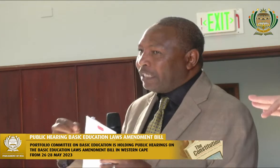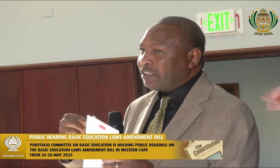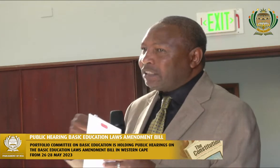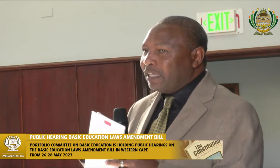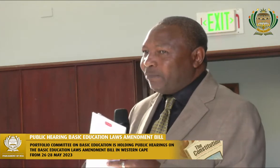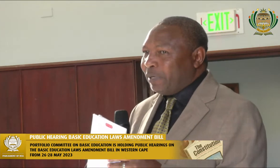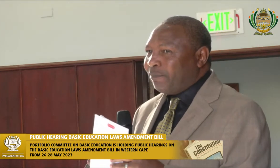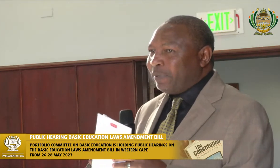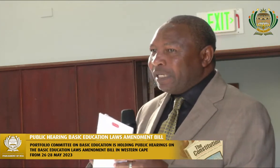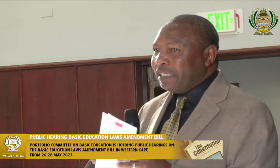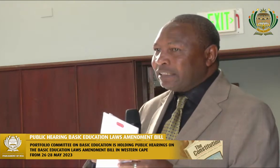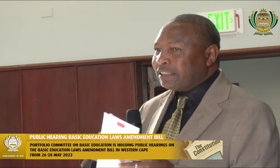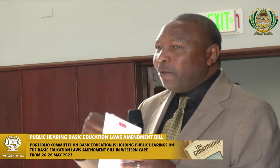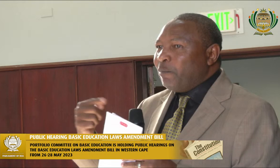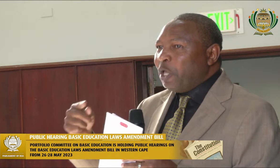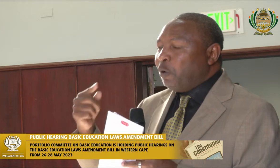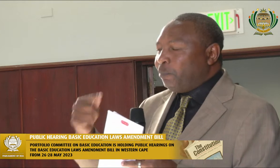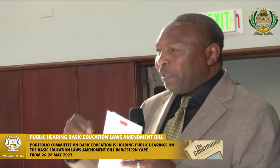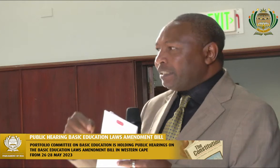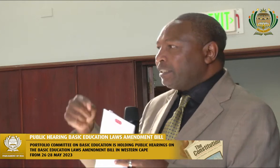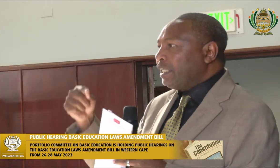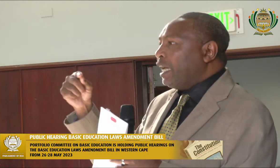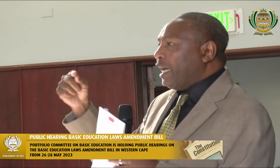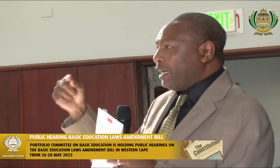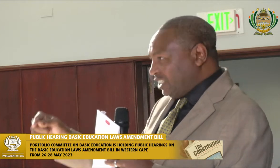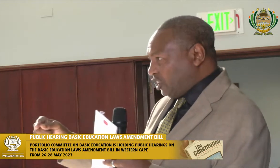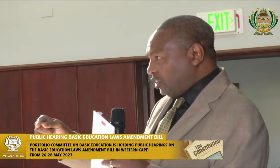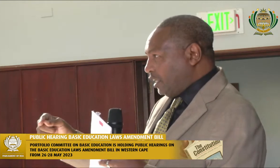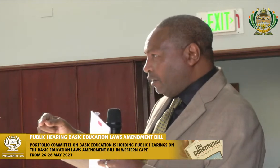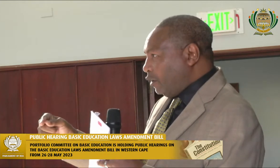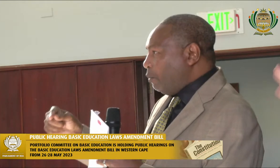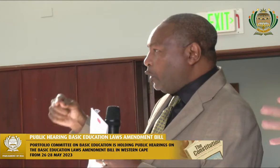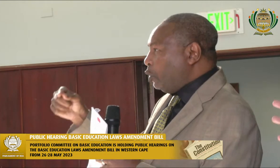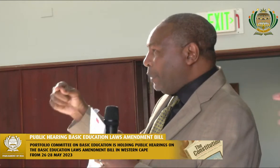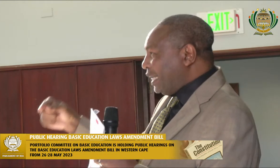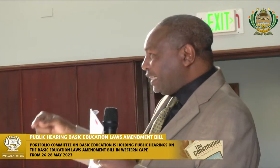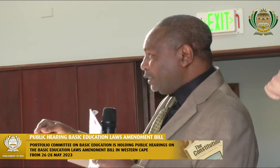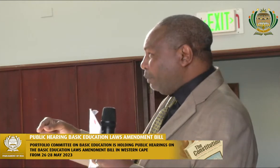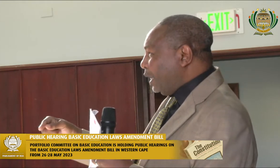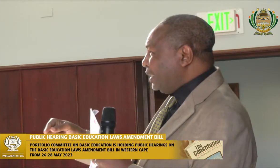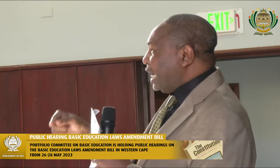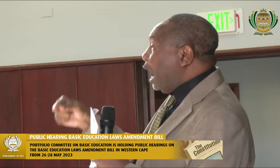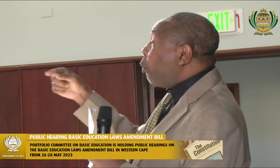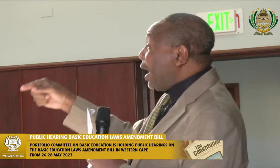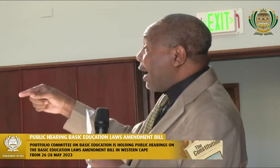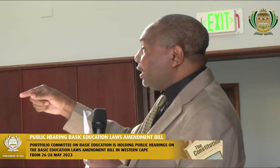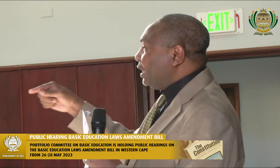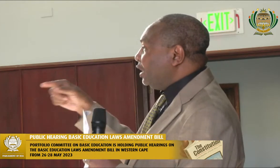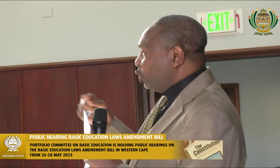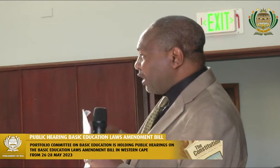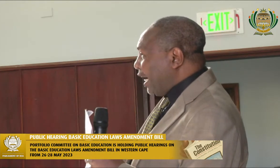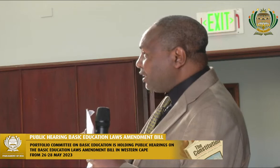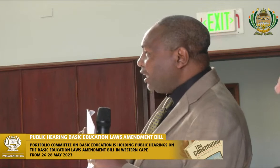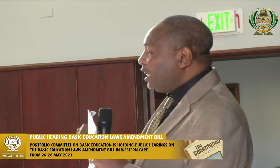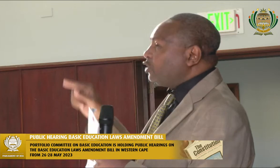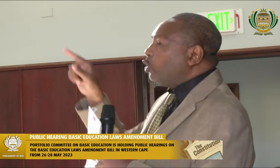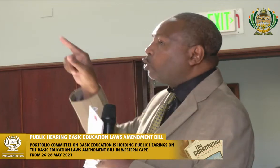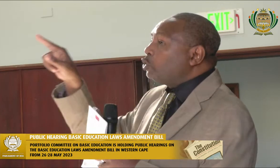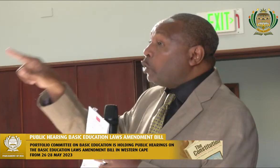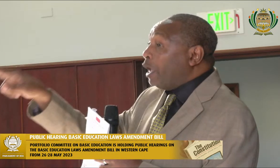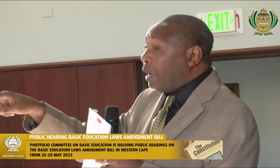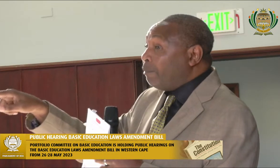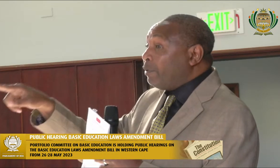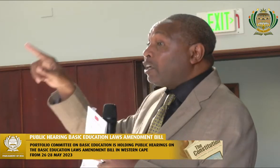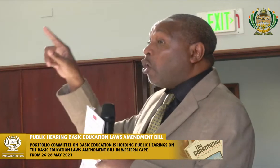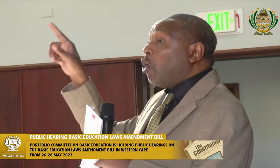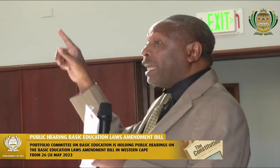the request in the Bella Bill is, may you please register, may you make the department aware that your child is not